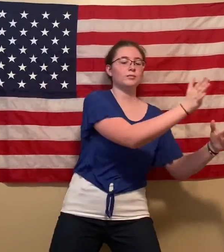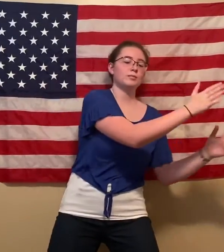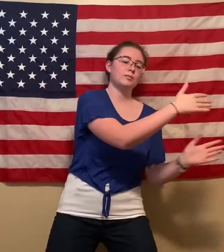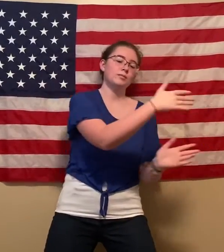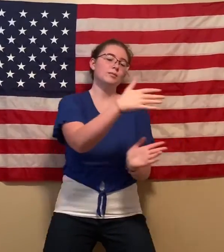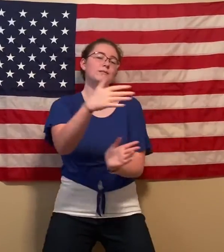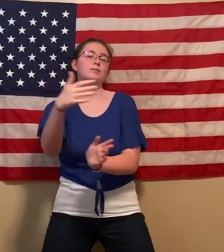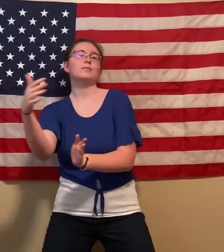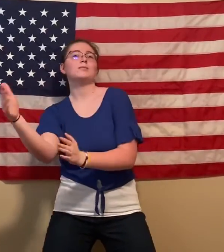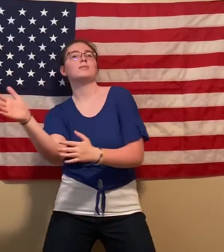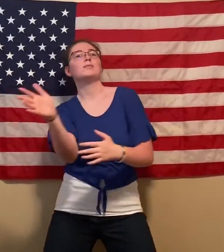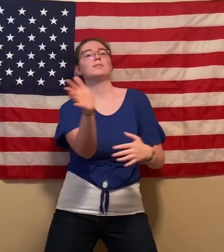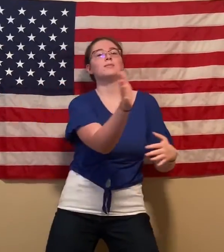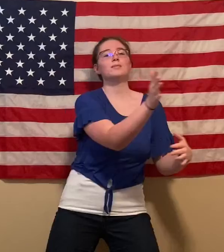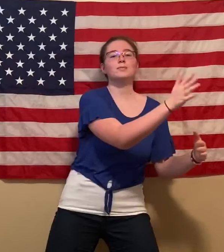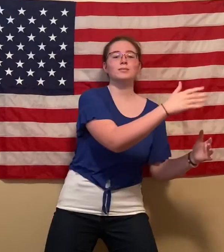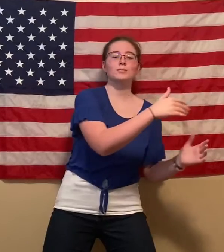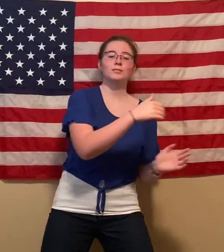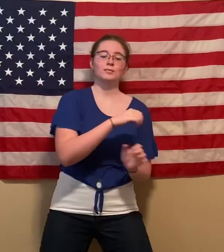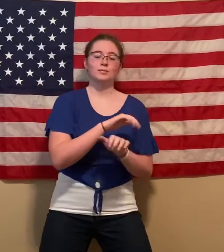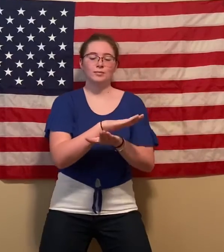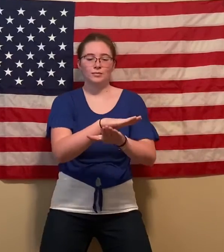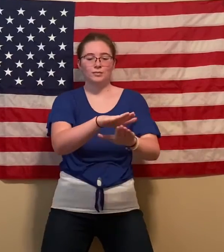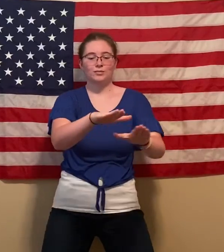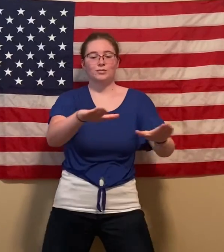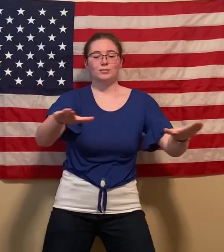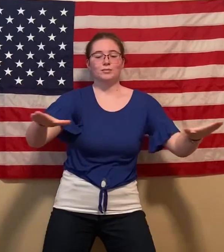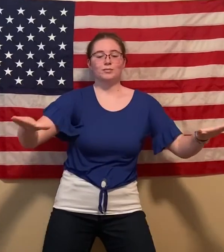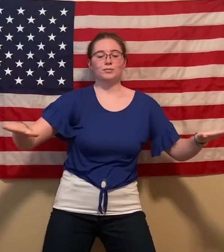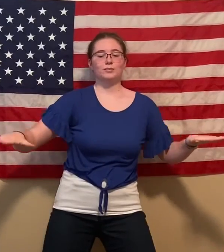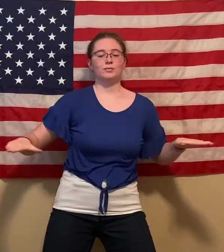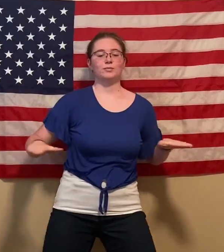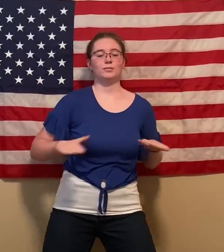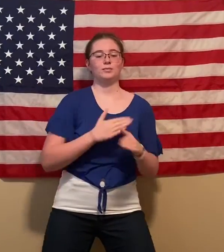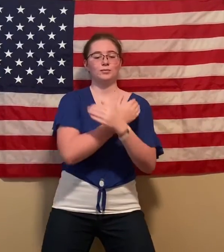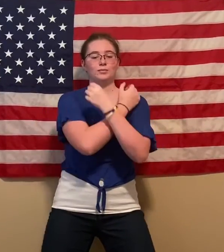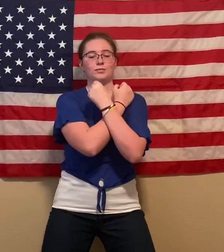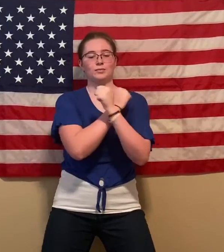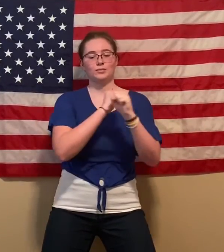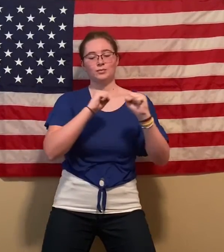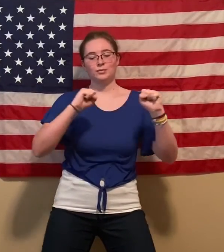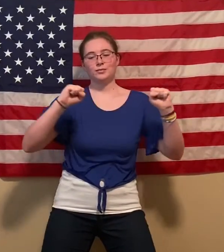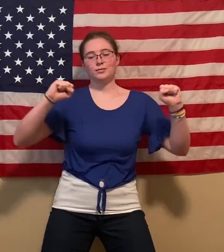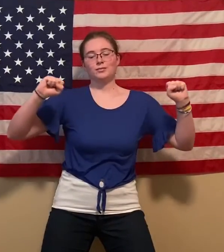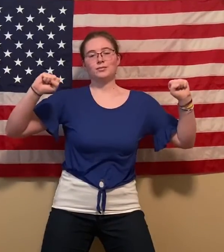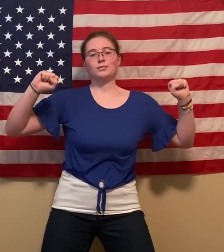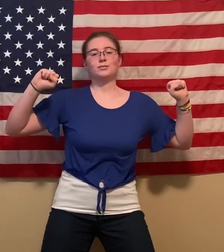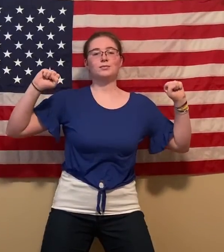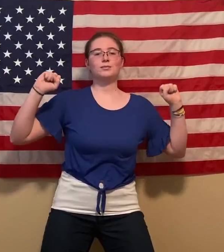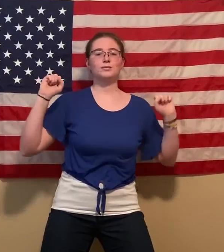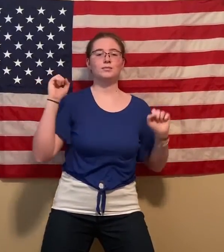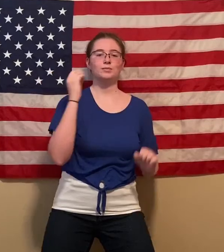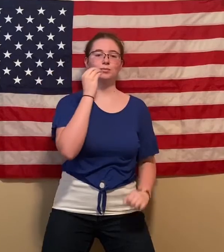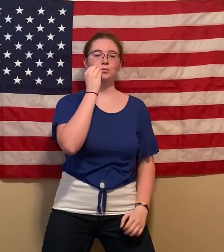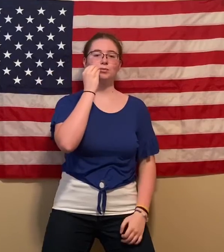O'er the land of the free and the